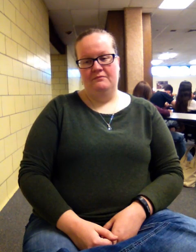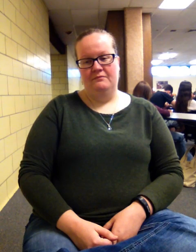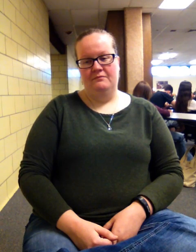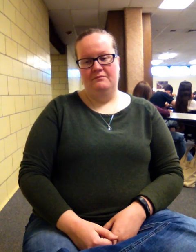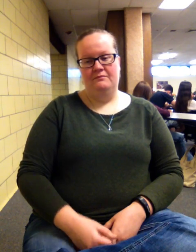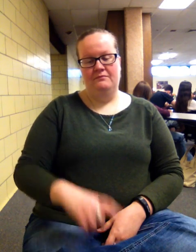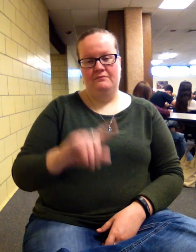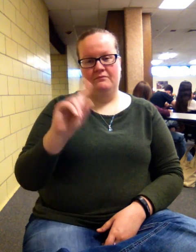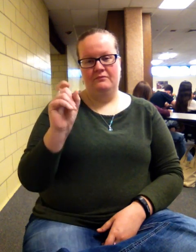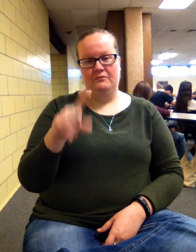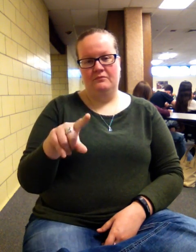questions or comments on that?